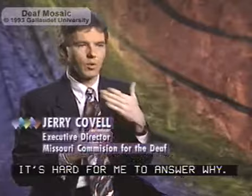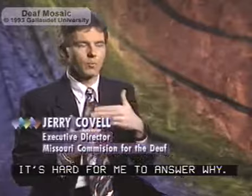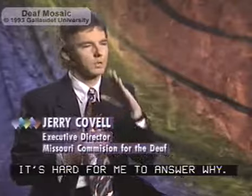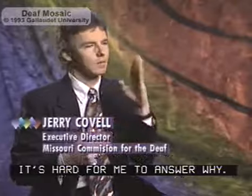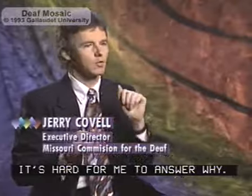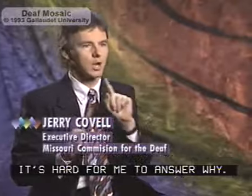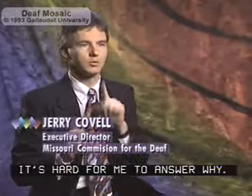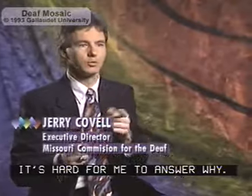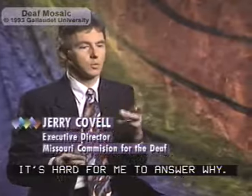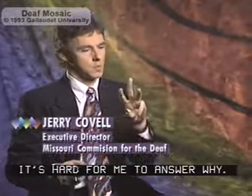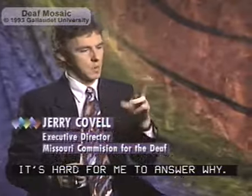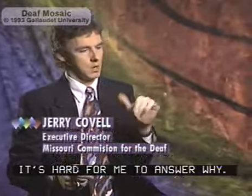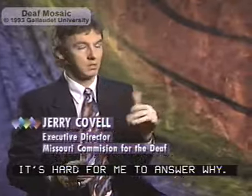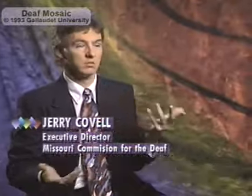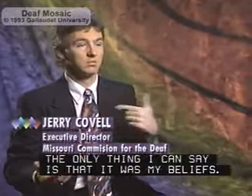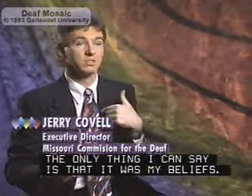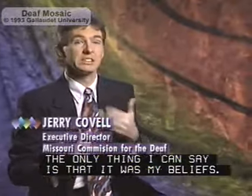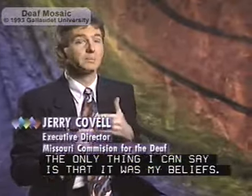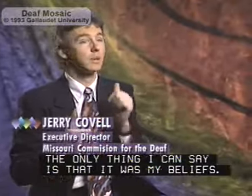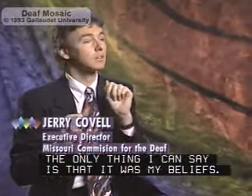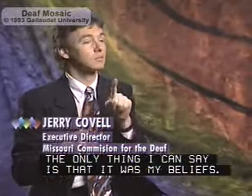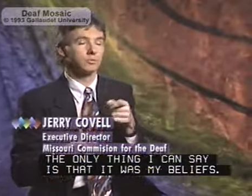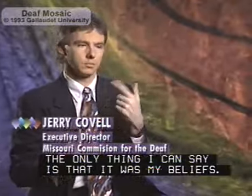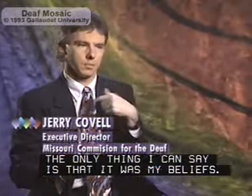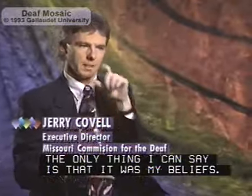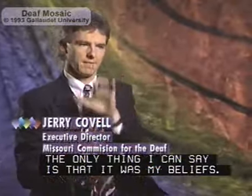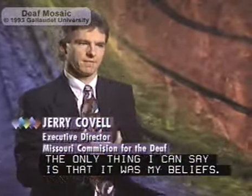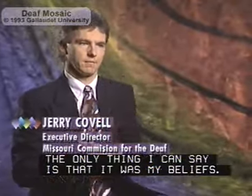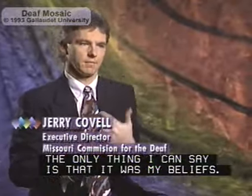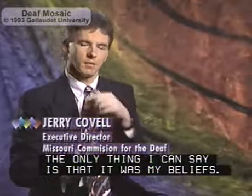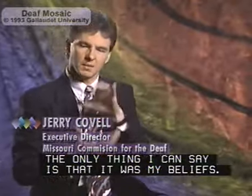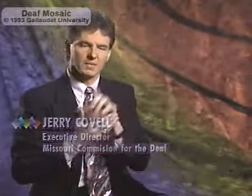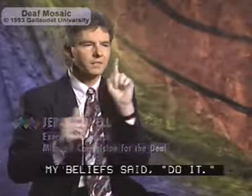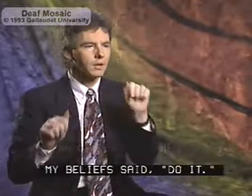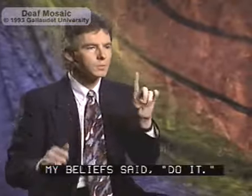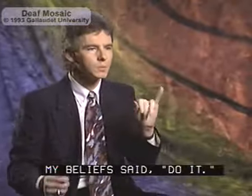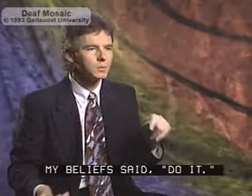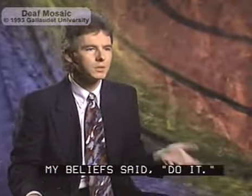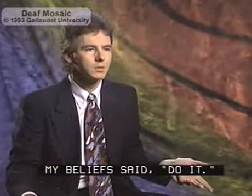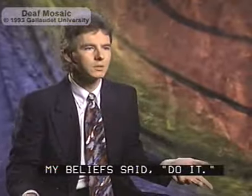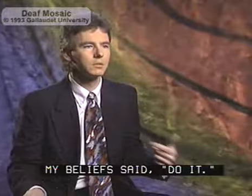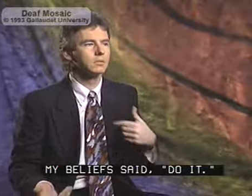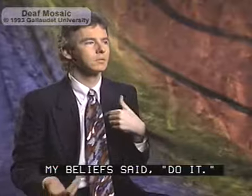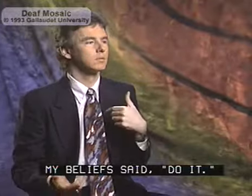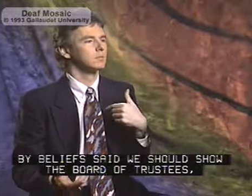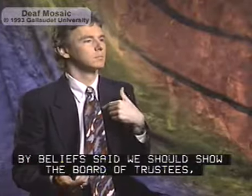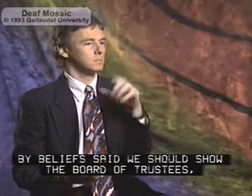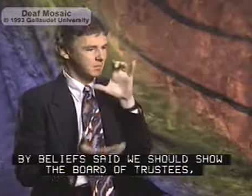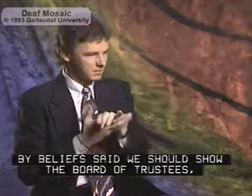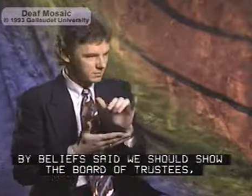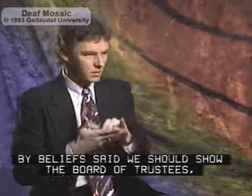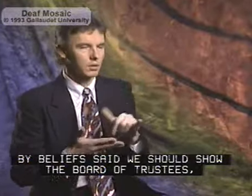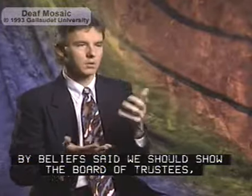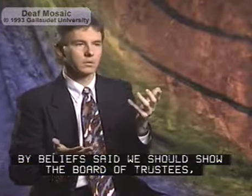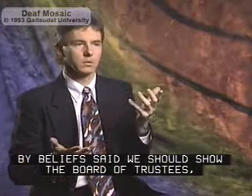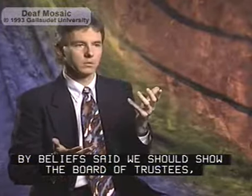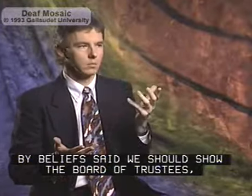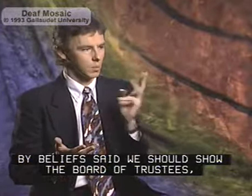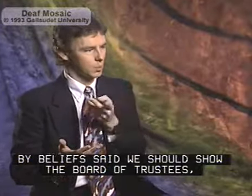It's hard for me to answer why. The only thing I can say is that it was my beliefs. My belief said, do it. My belief said we should show the Board of Trustees